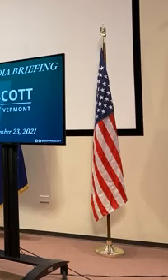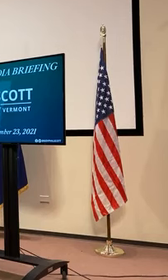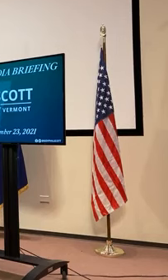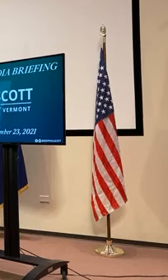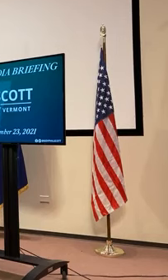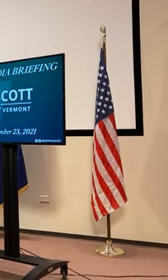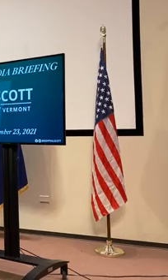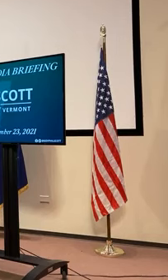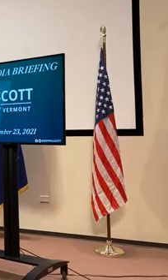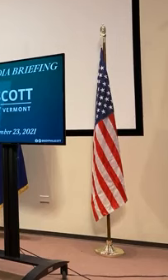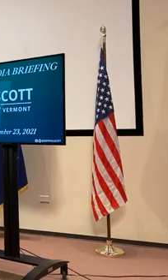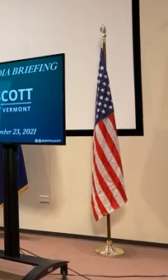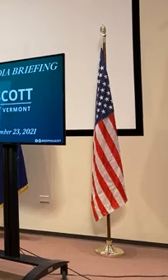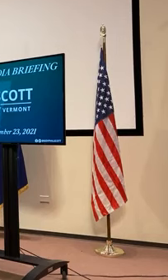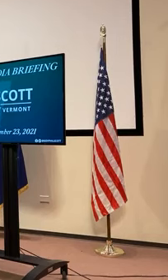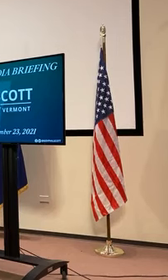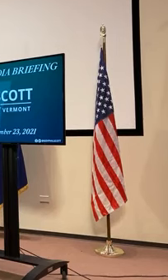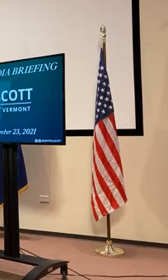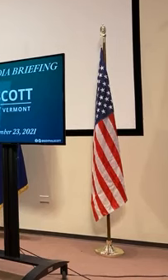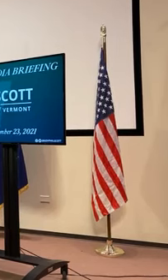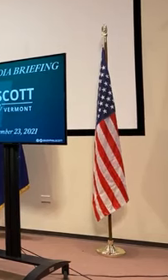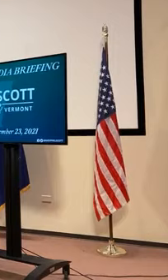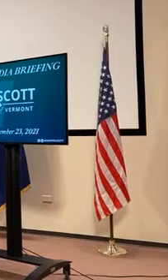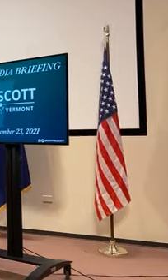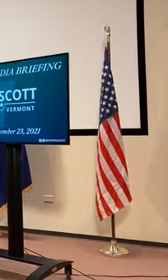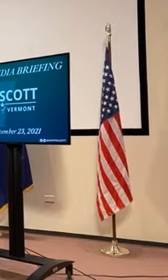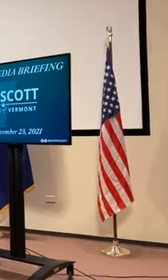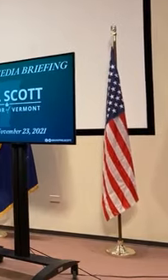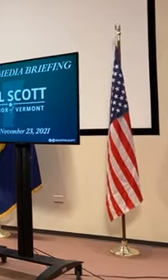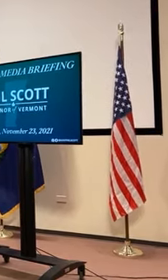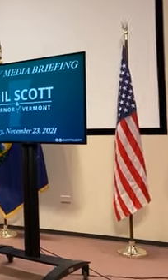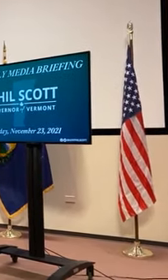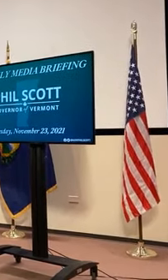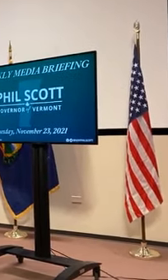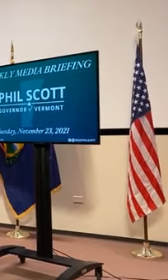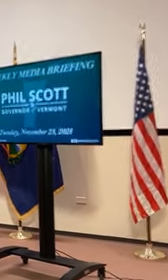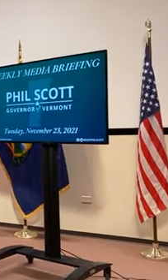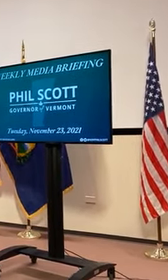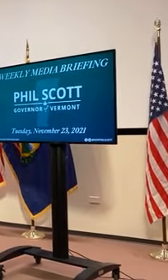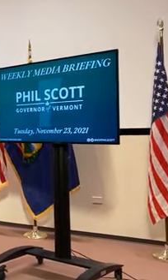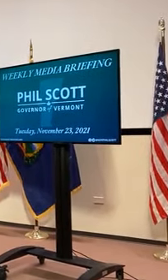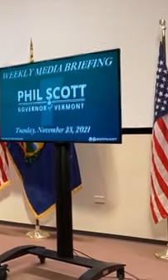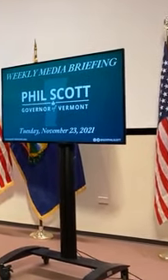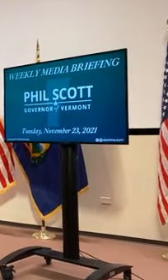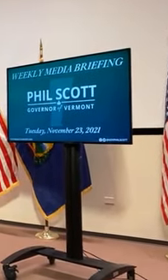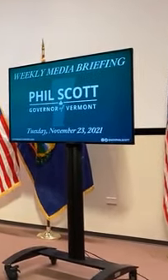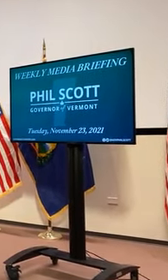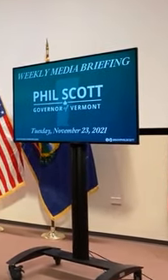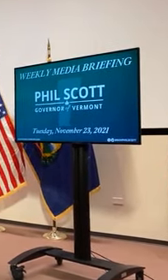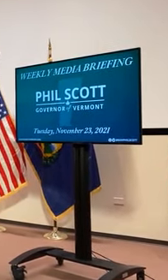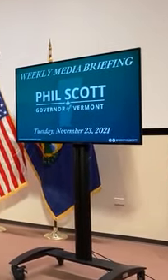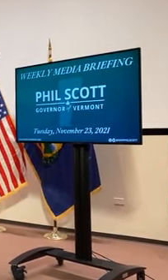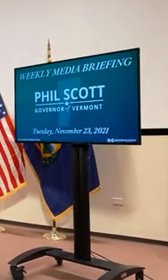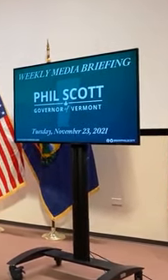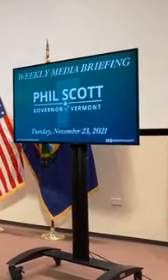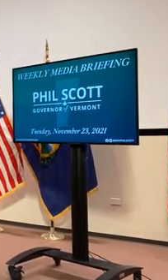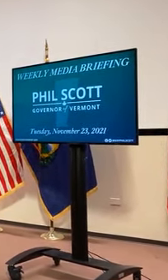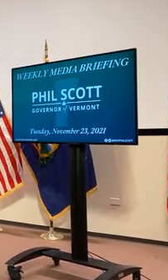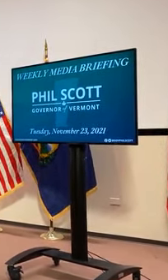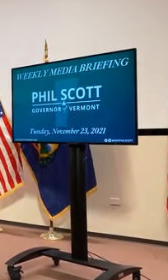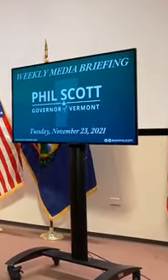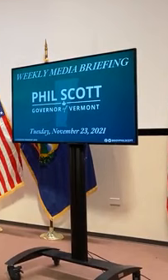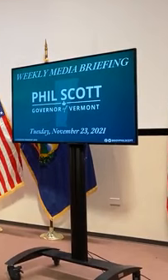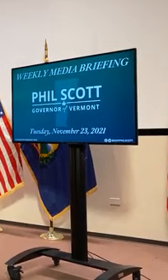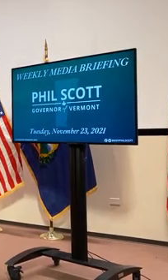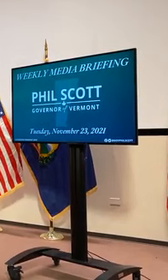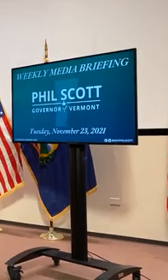the costs associated with that, and we're looking at all different options, but we need the inventory first. I think the more